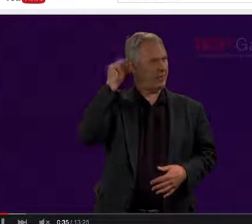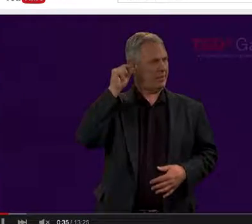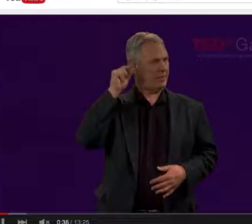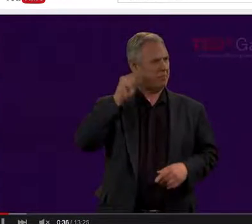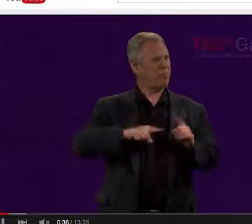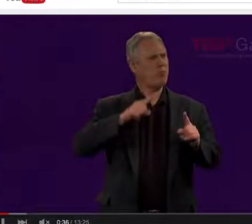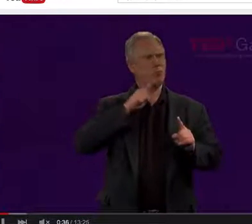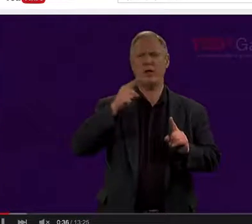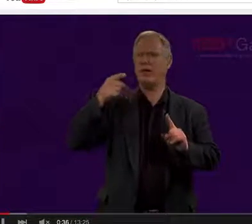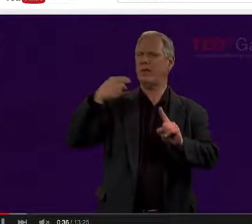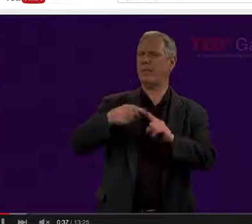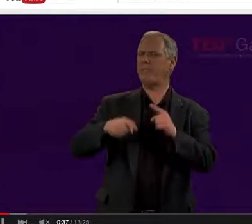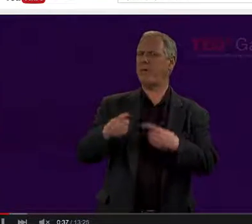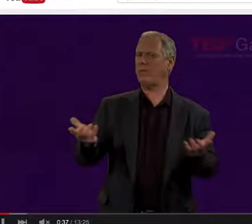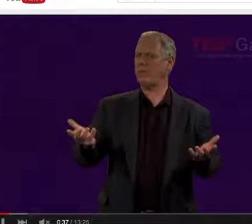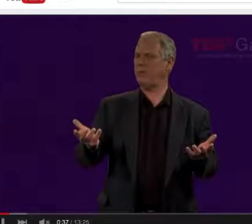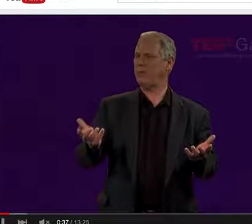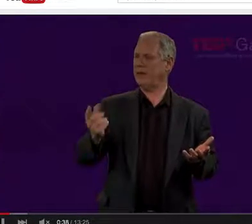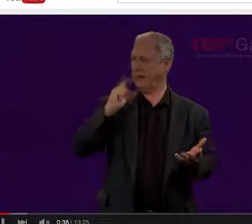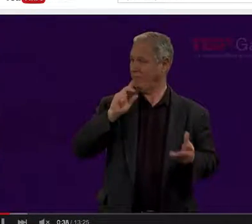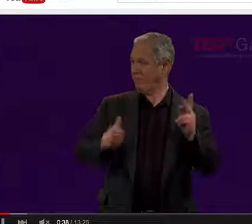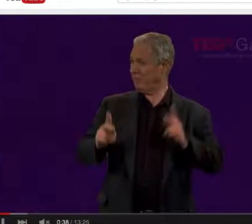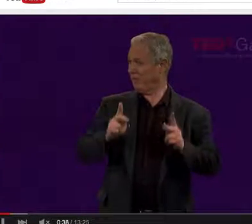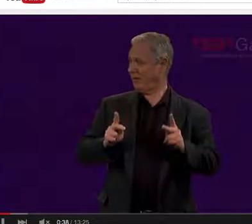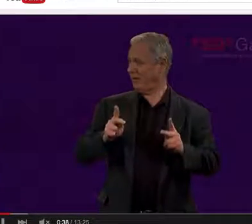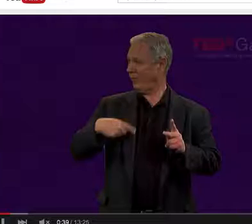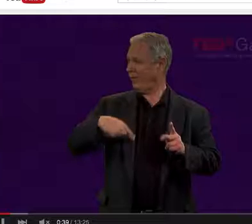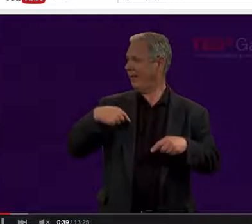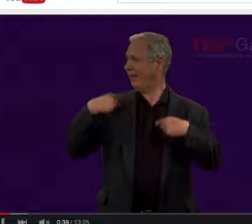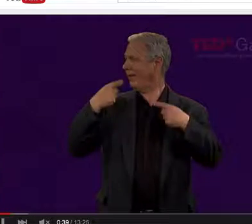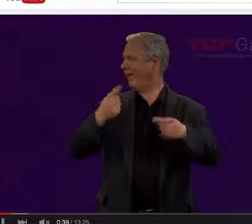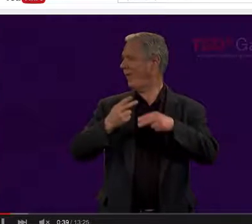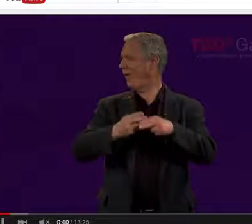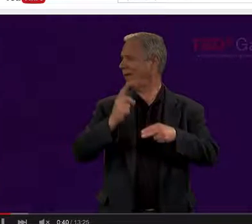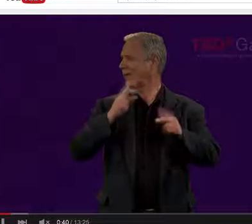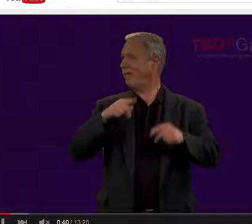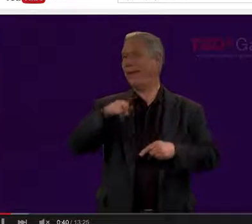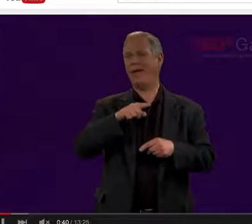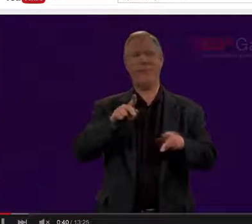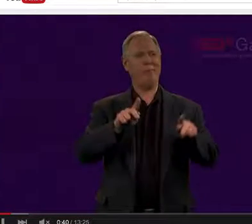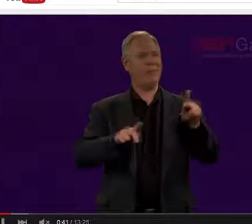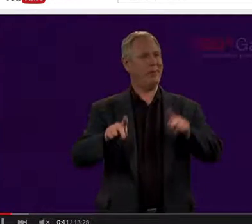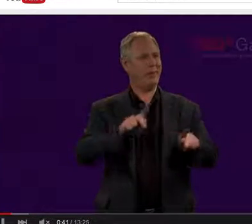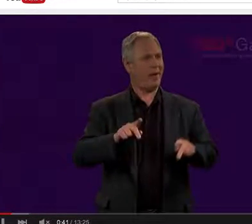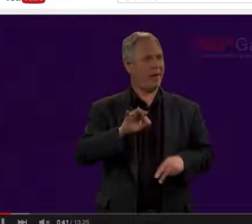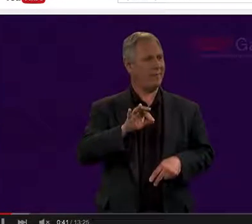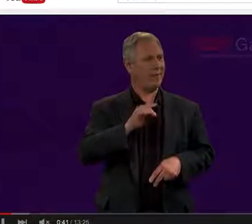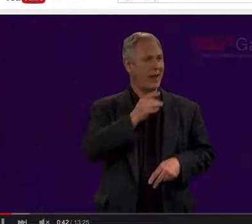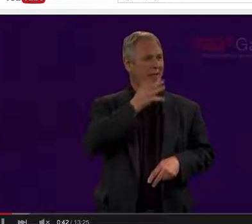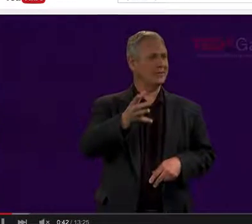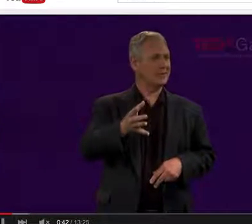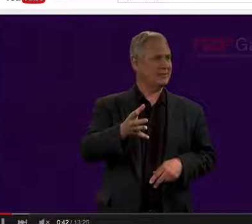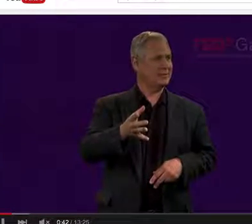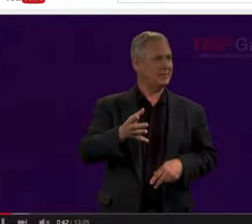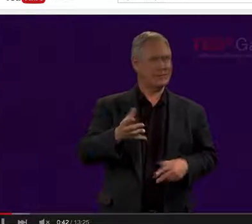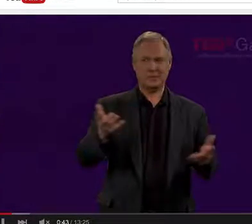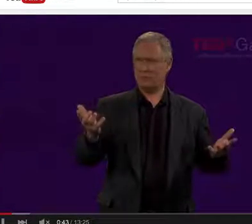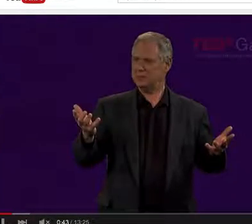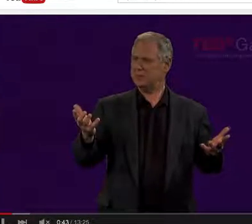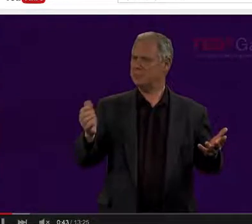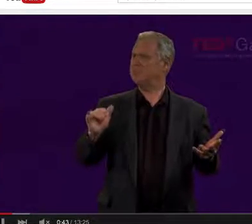topic I want to be presenting today is lighting up Gallaudet, and I want to be talking about the group of people